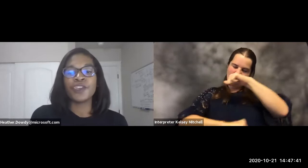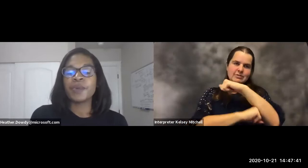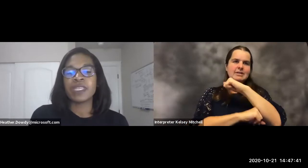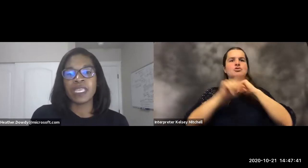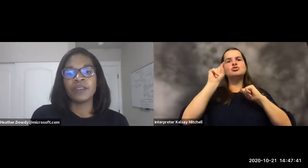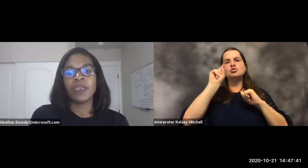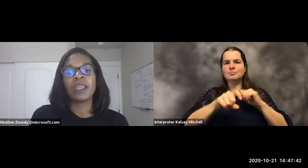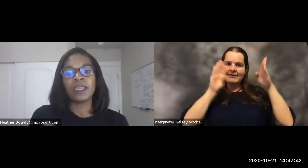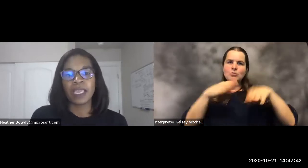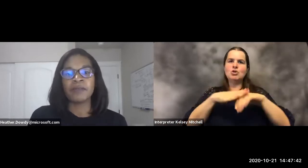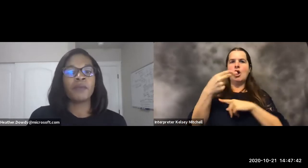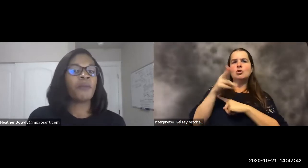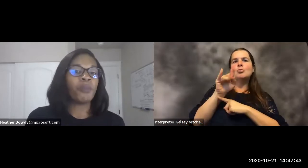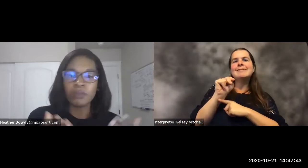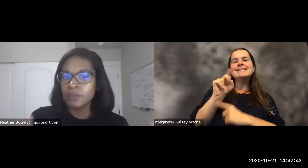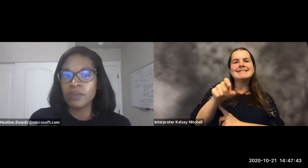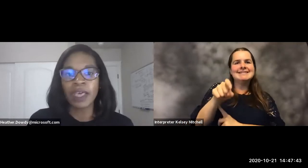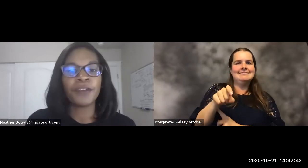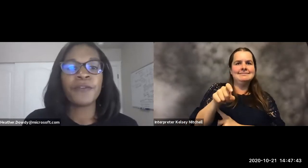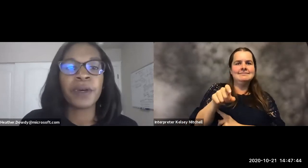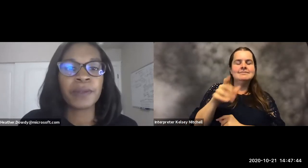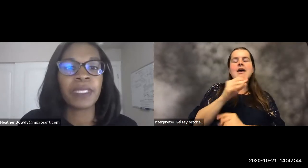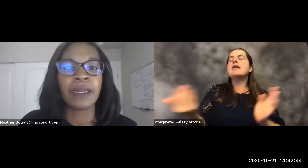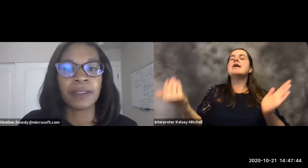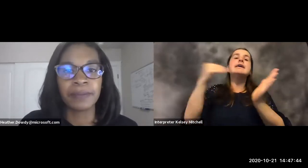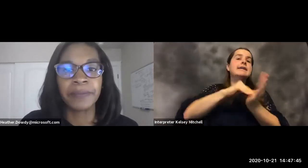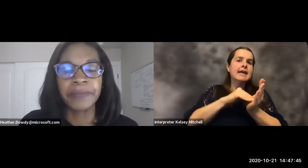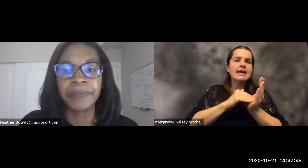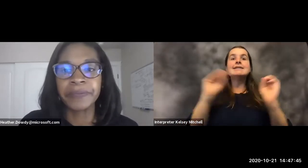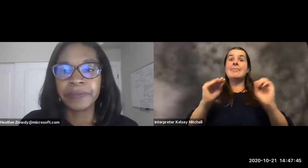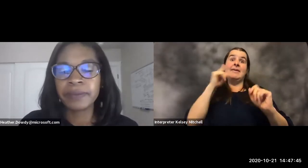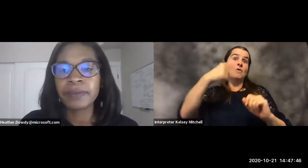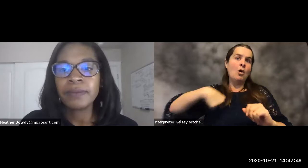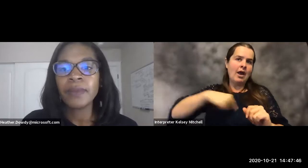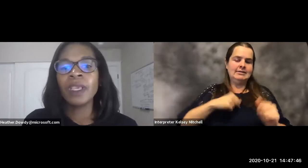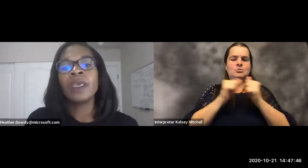on the human need. And again, nothing for us without us.